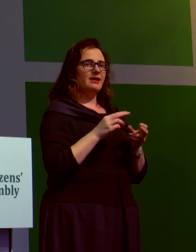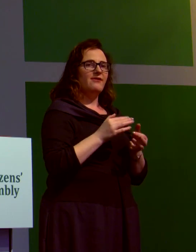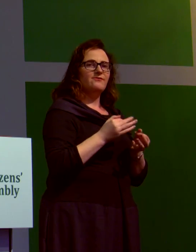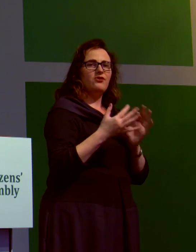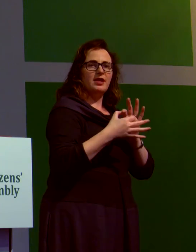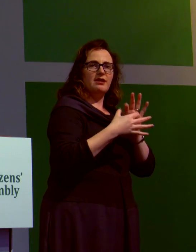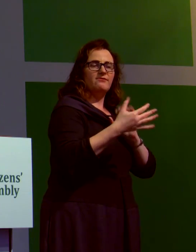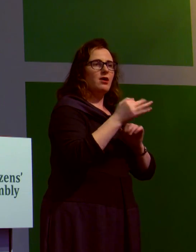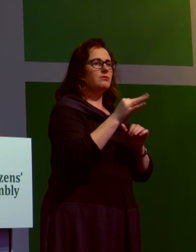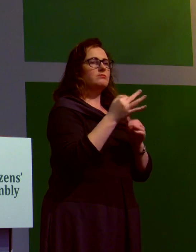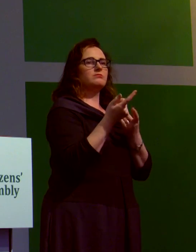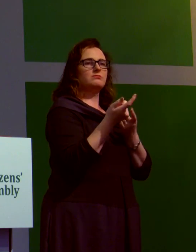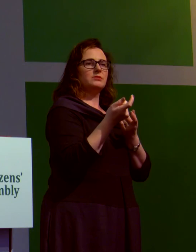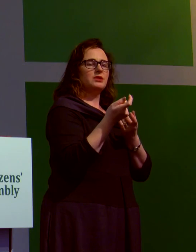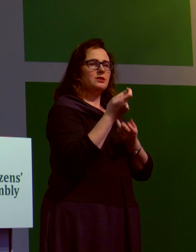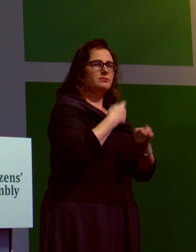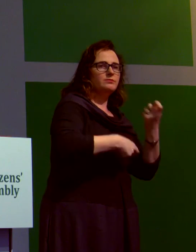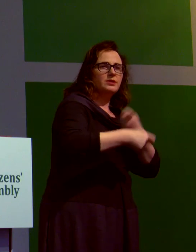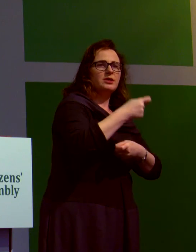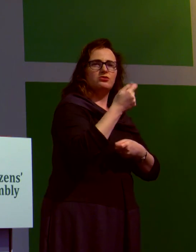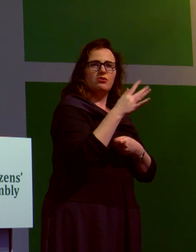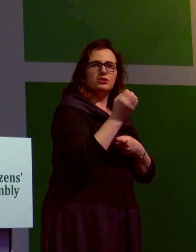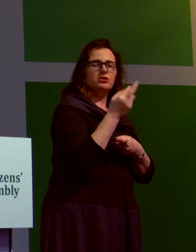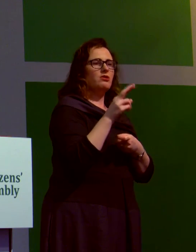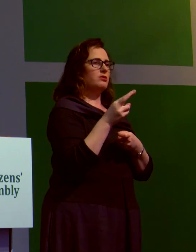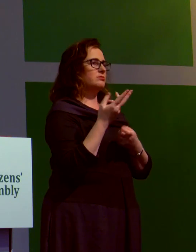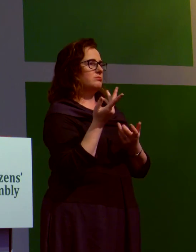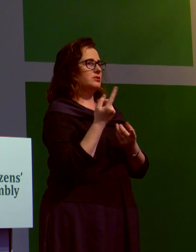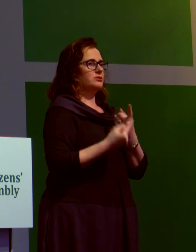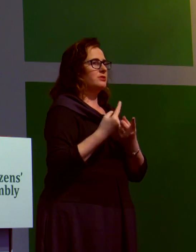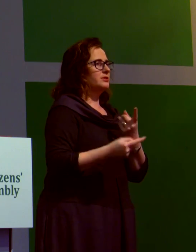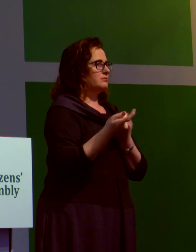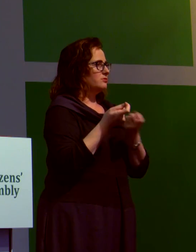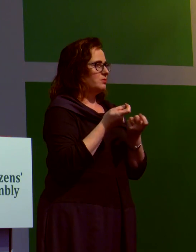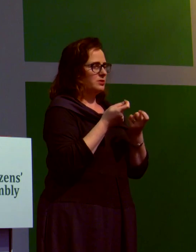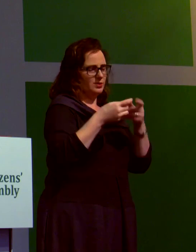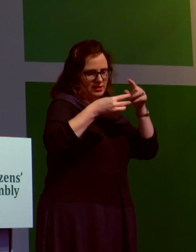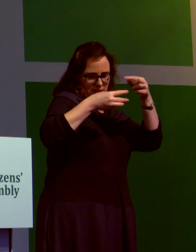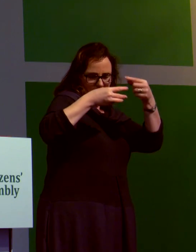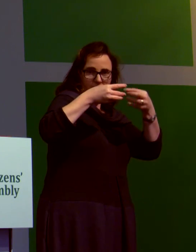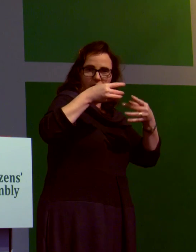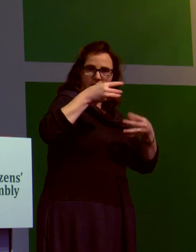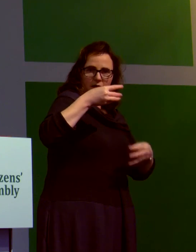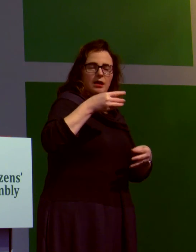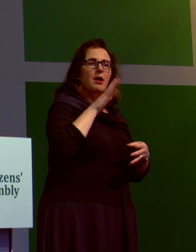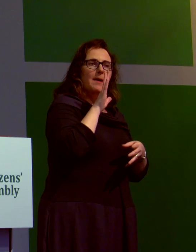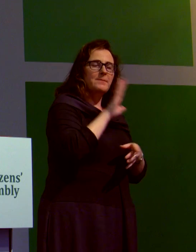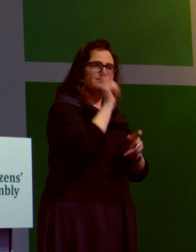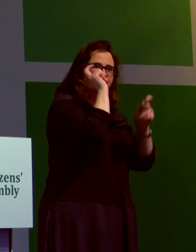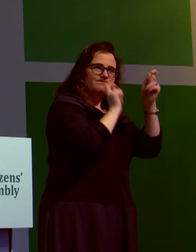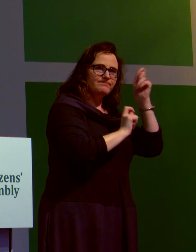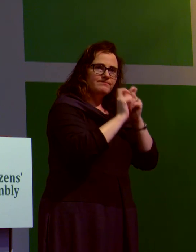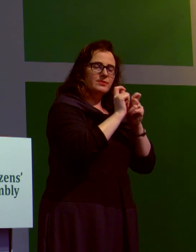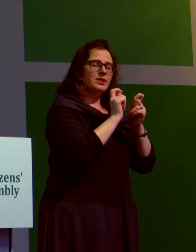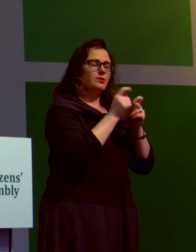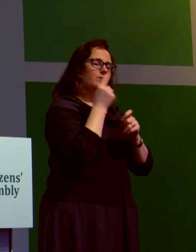degrading treatment, all of these rights are in these particular instruments, which must be taken into consideration when we